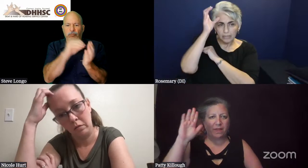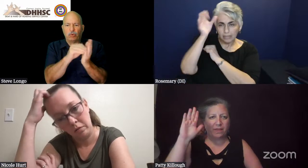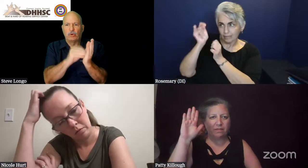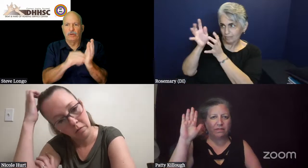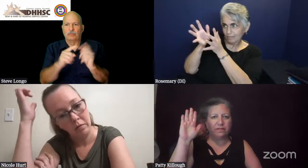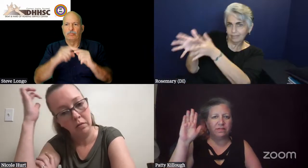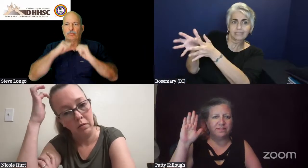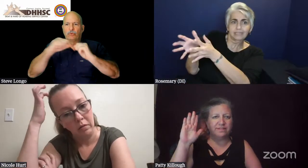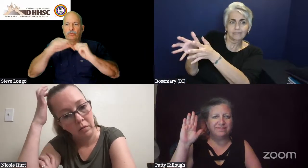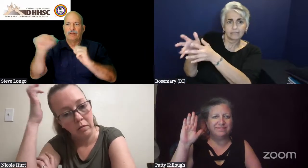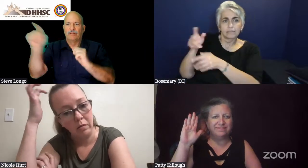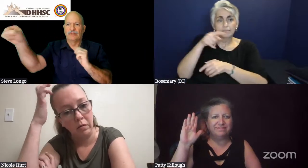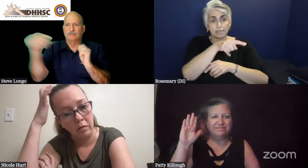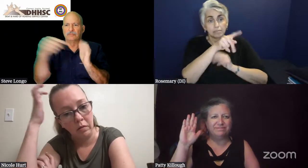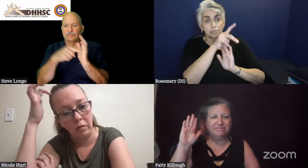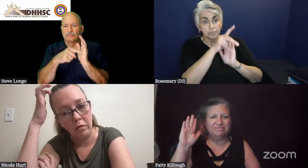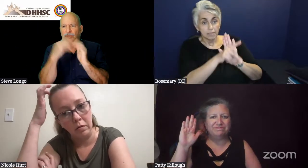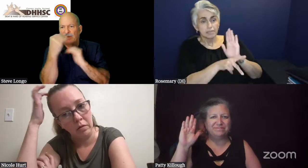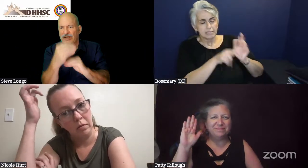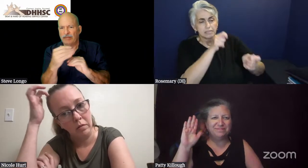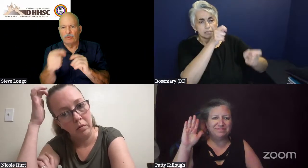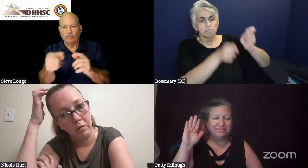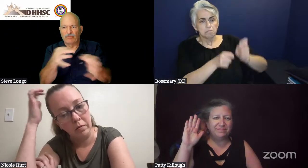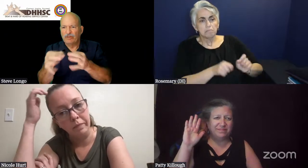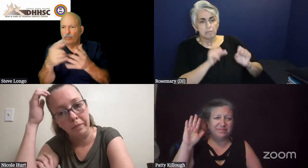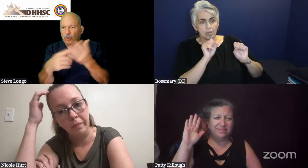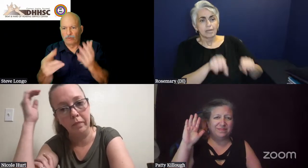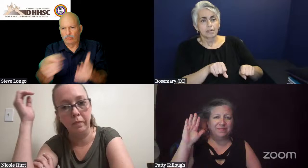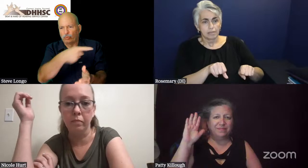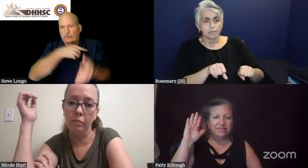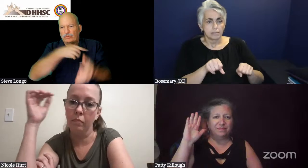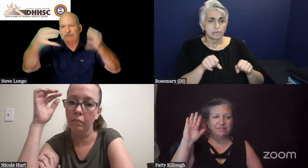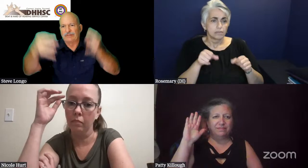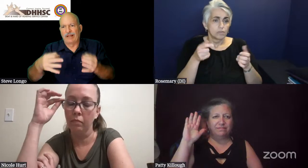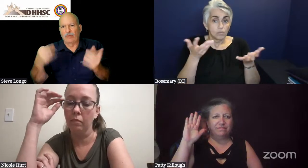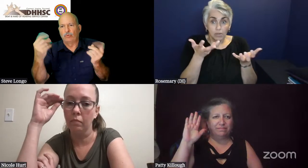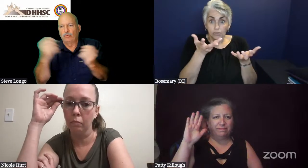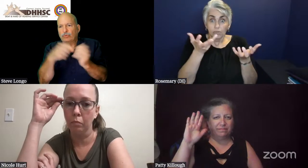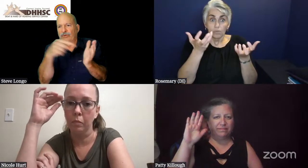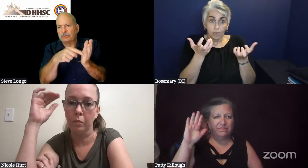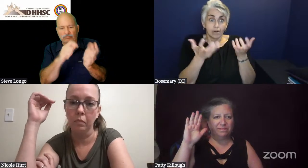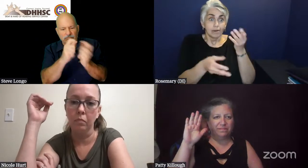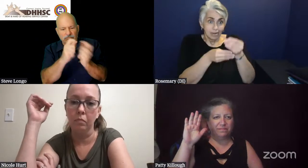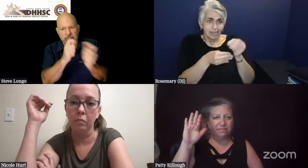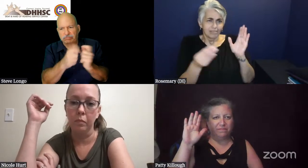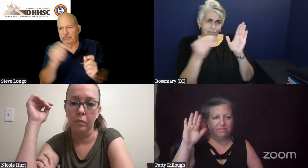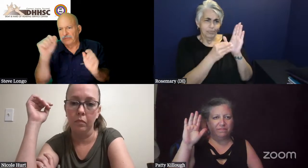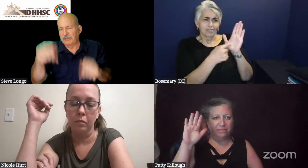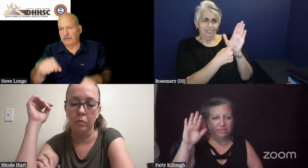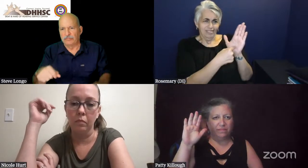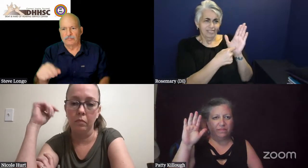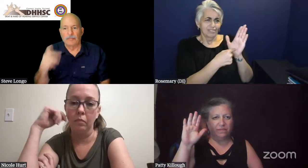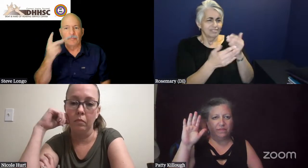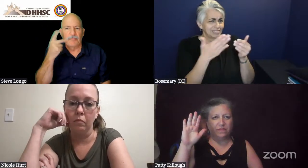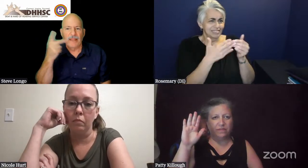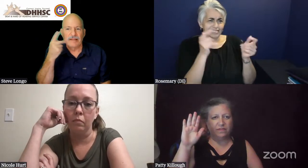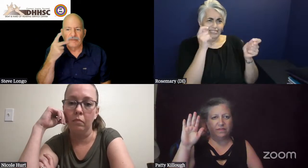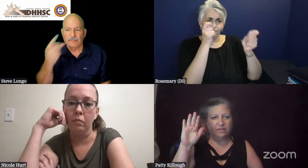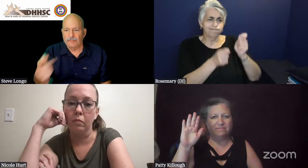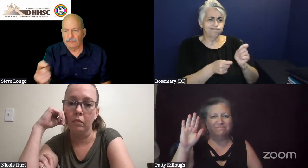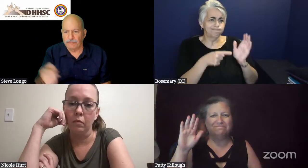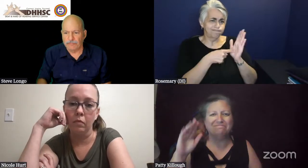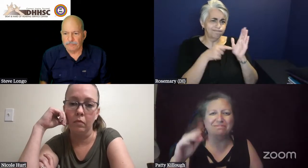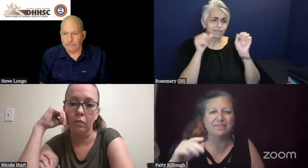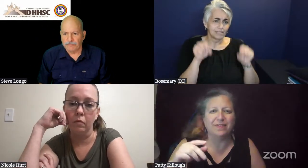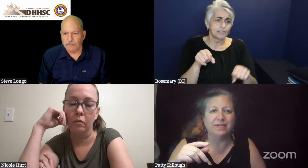flexibly. It's the same idea as the Constitution. We don't change that, but the policies can be changed. So whatever you want to add, put